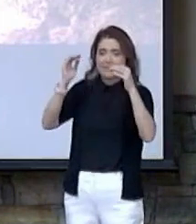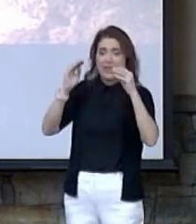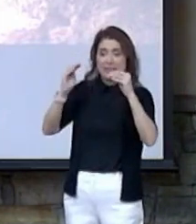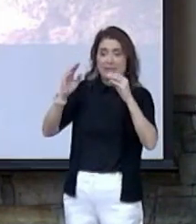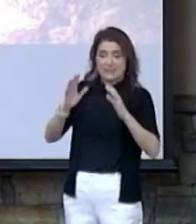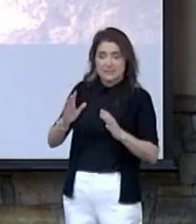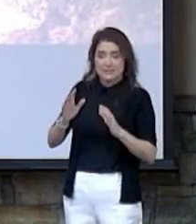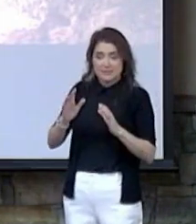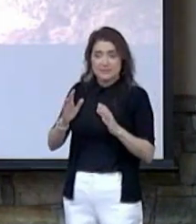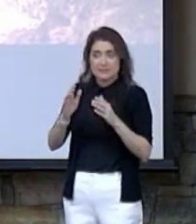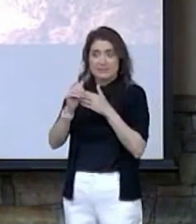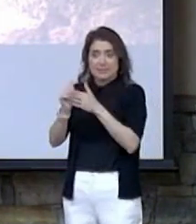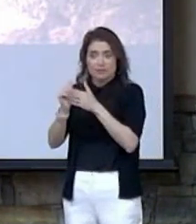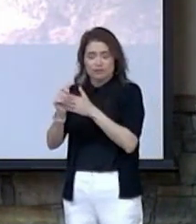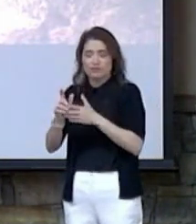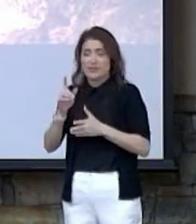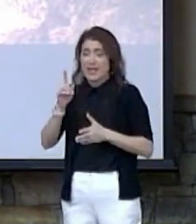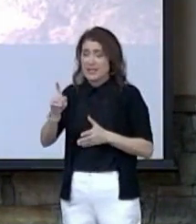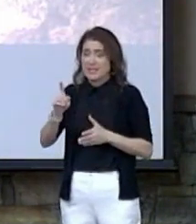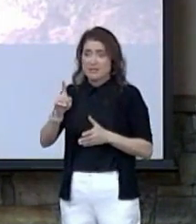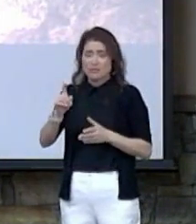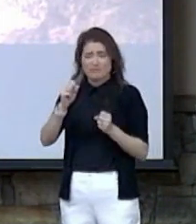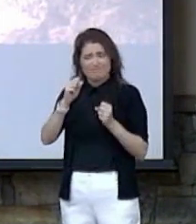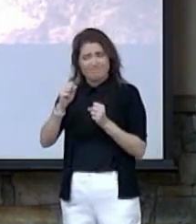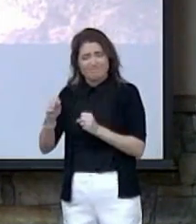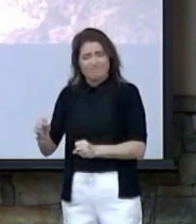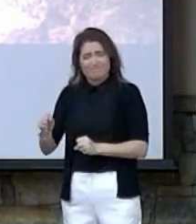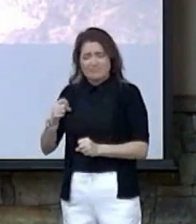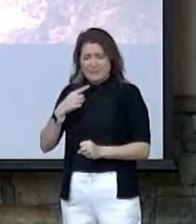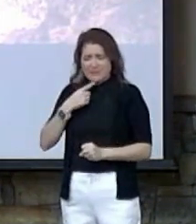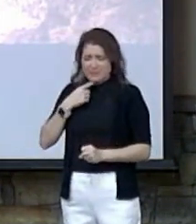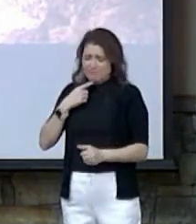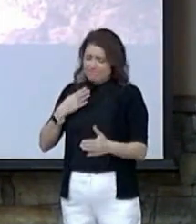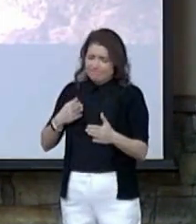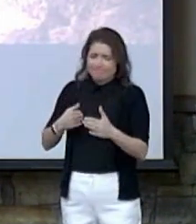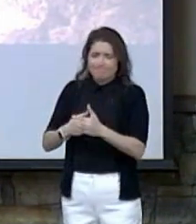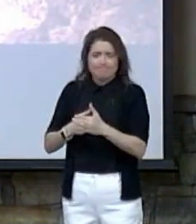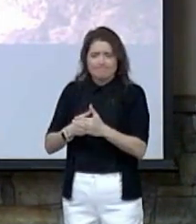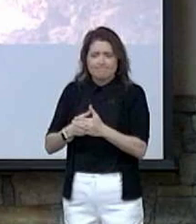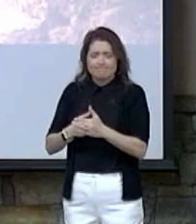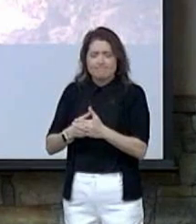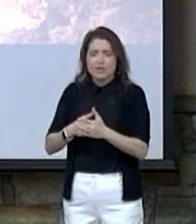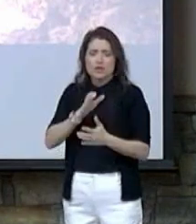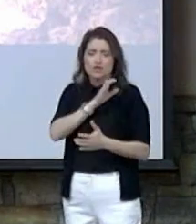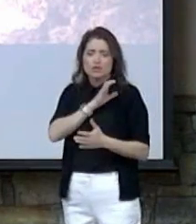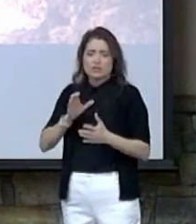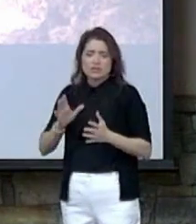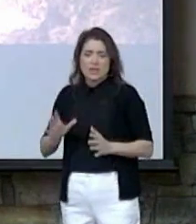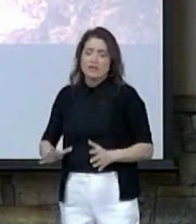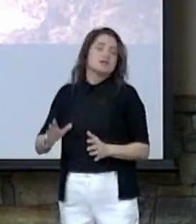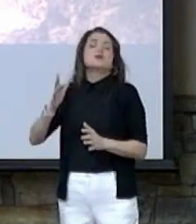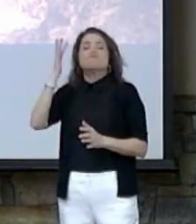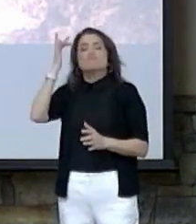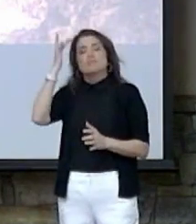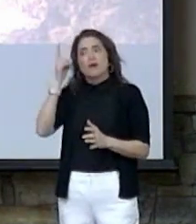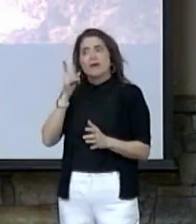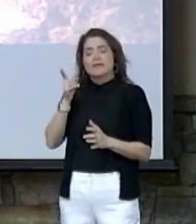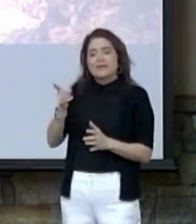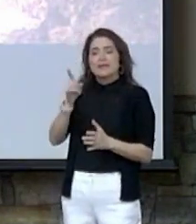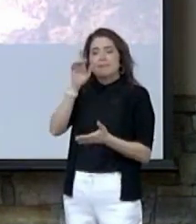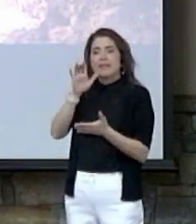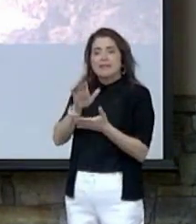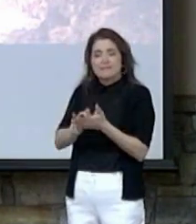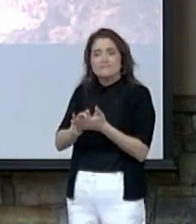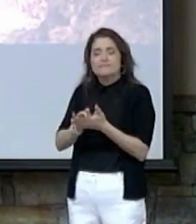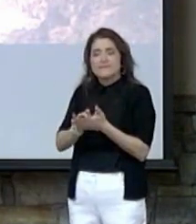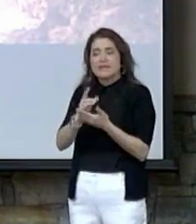vehemently opposed to Christianity. And the reason being was this: he thought that the apostles and the followers of Jesus were